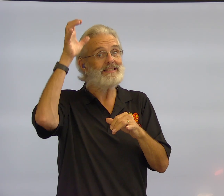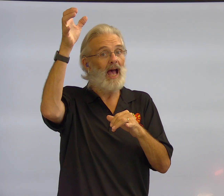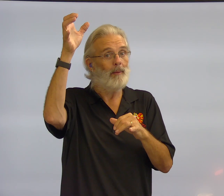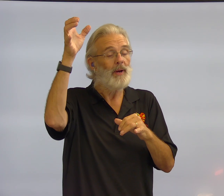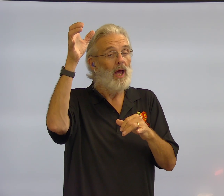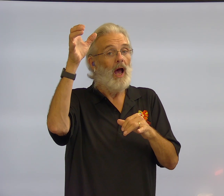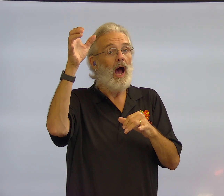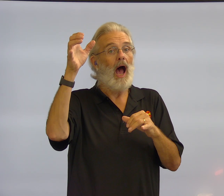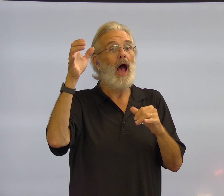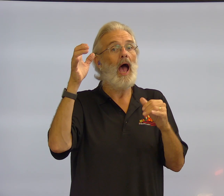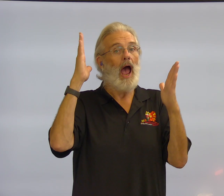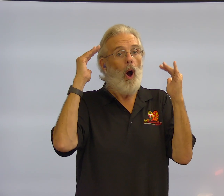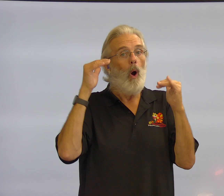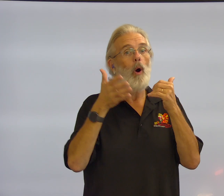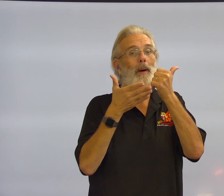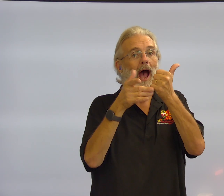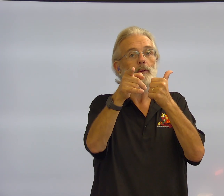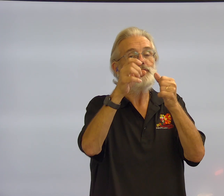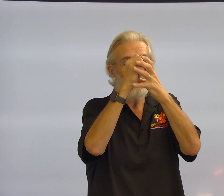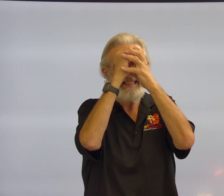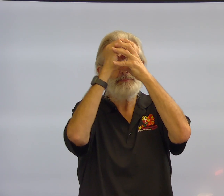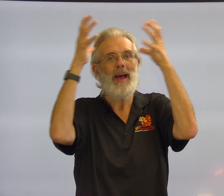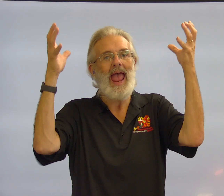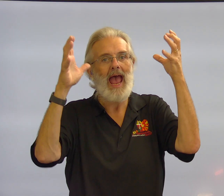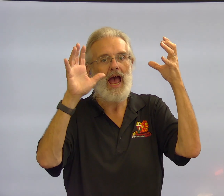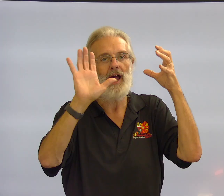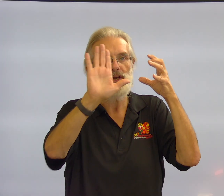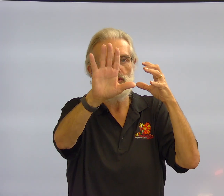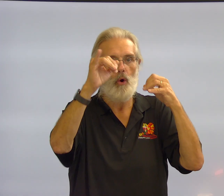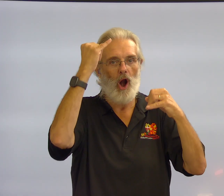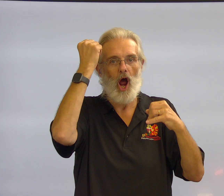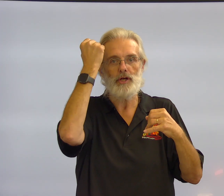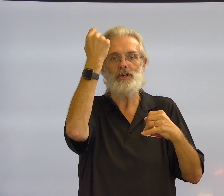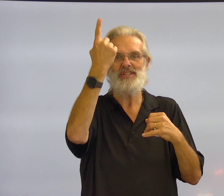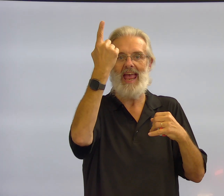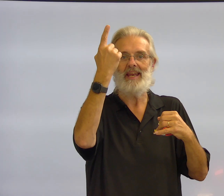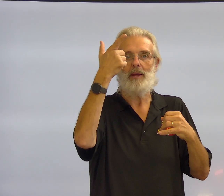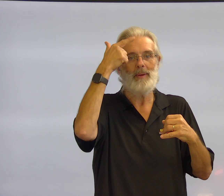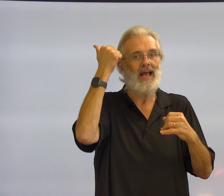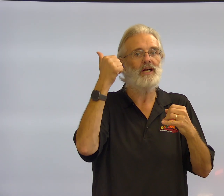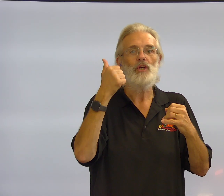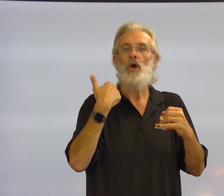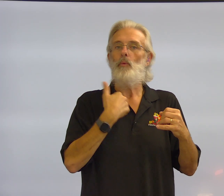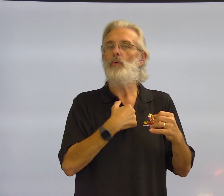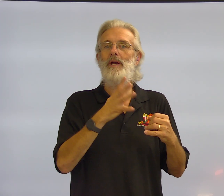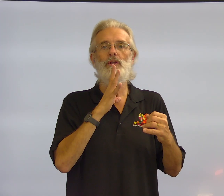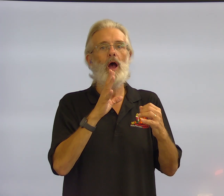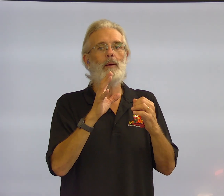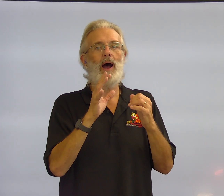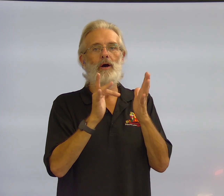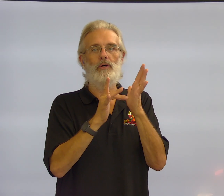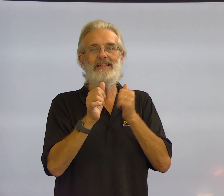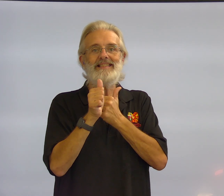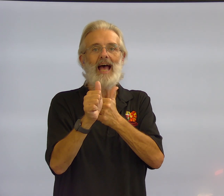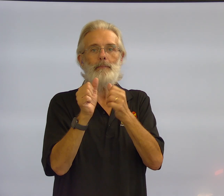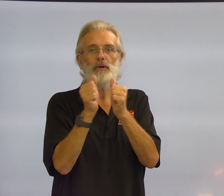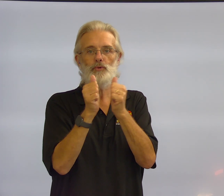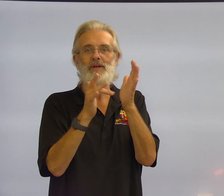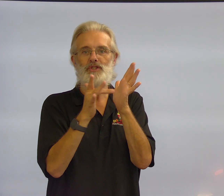concept, I hope, helps you expand your understanding. Because when we talk about disciples with